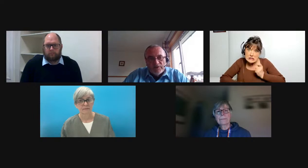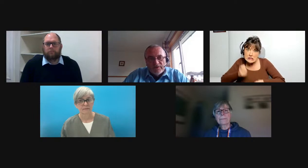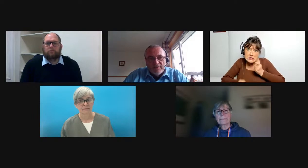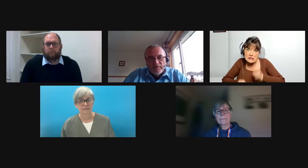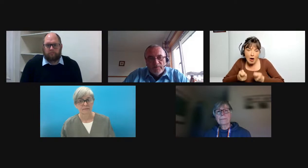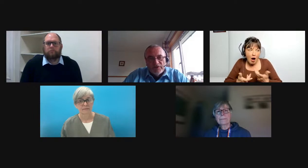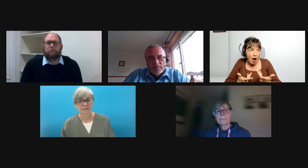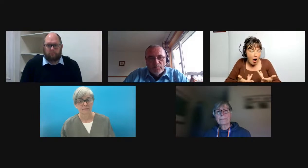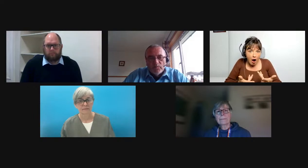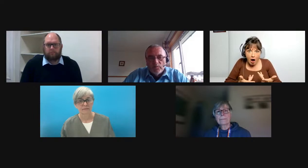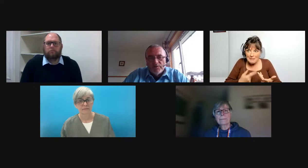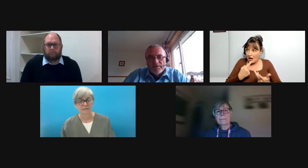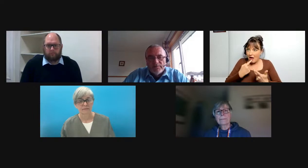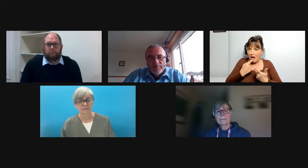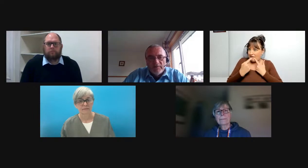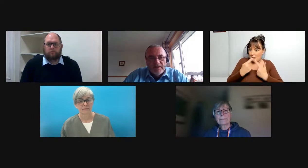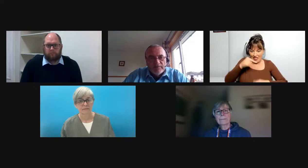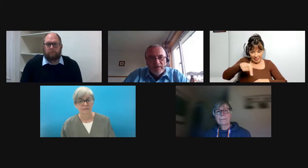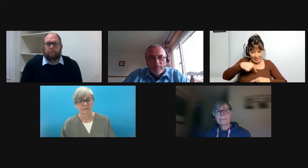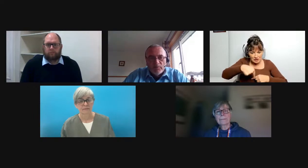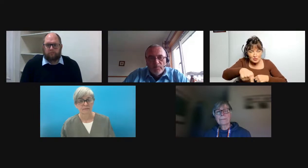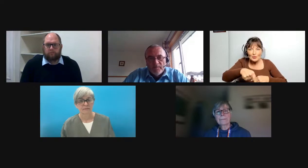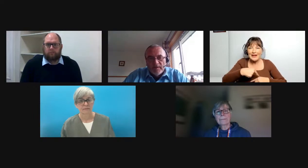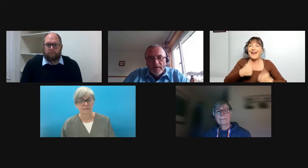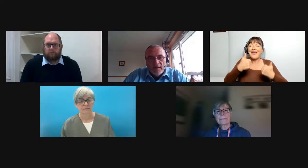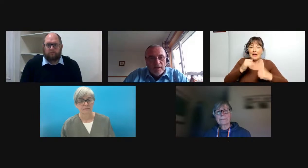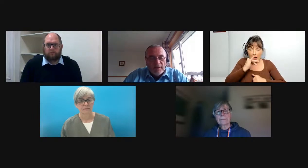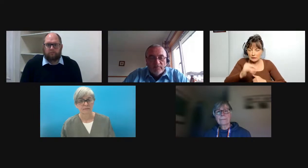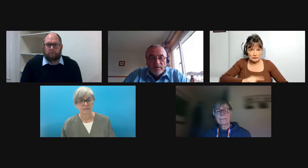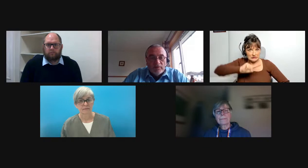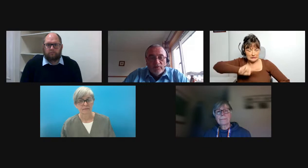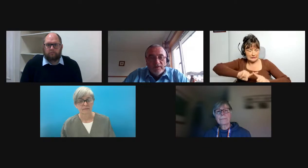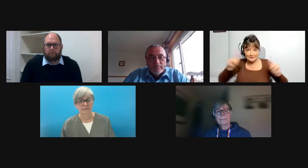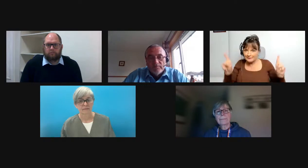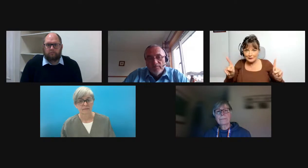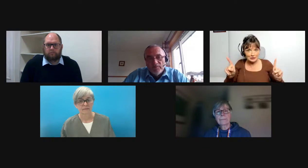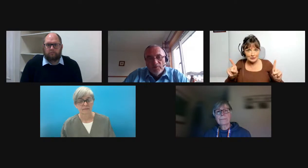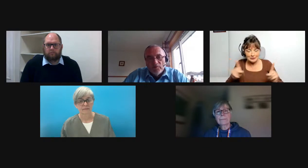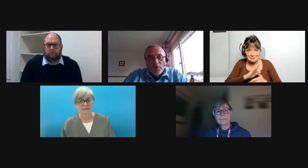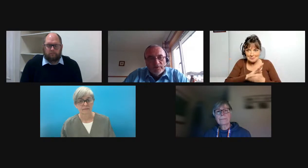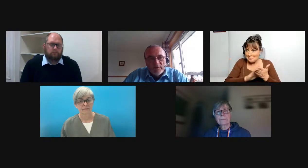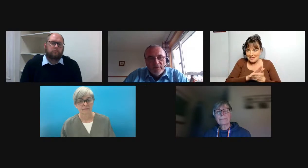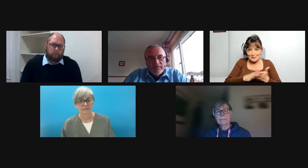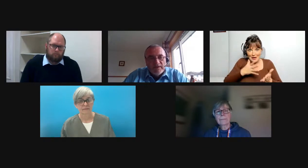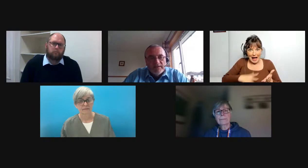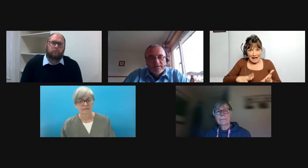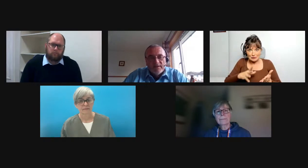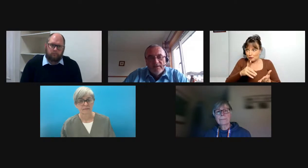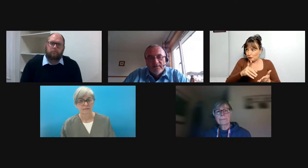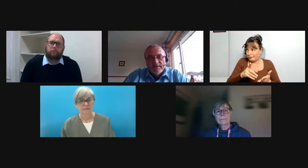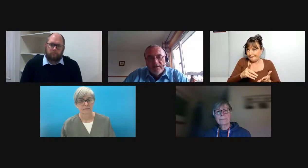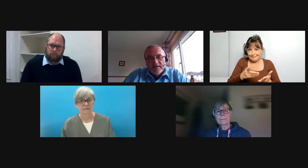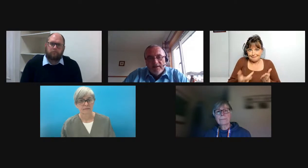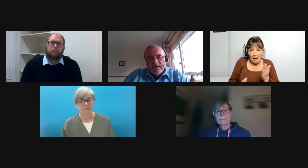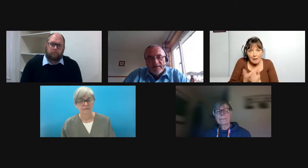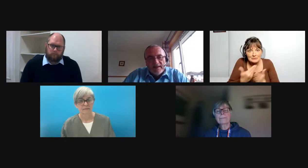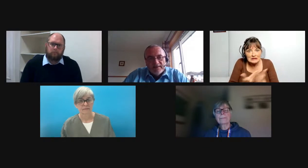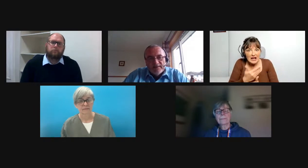at which the information was being made available, including lockdown advice